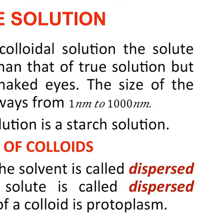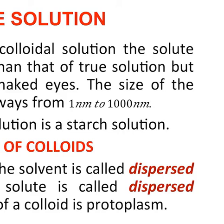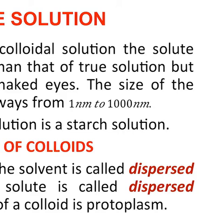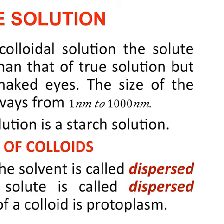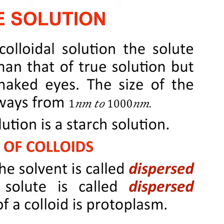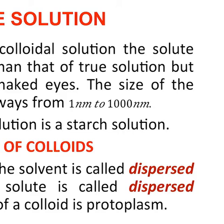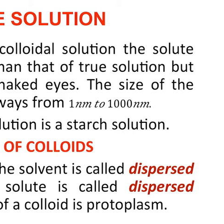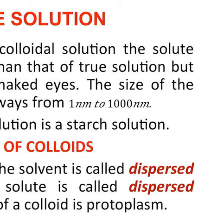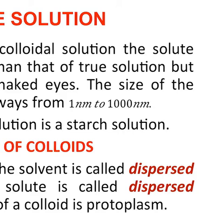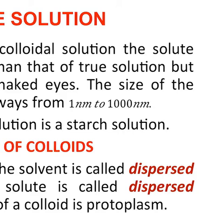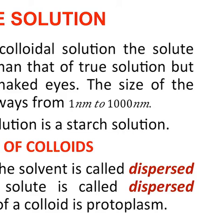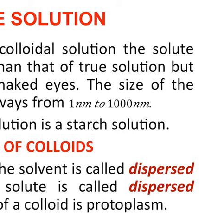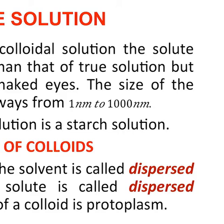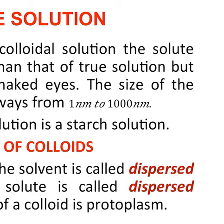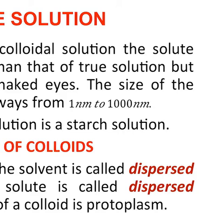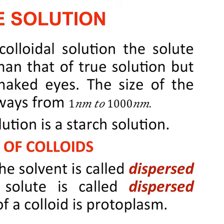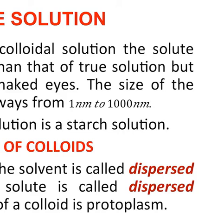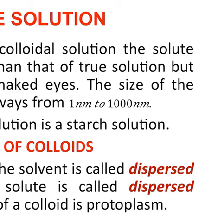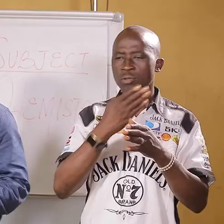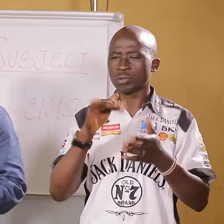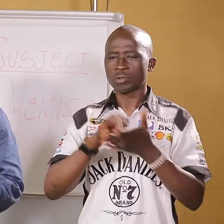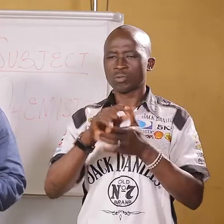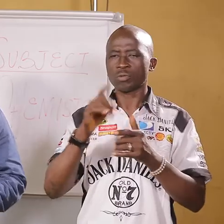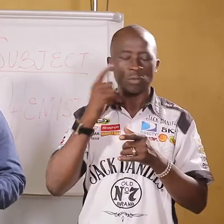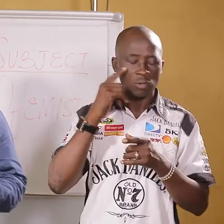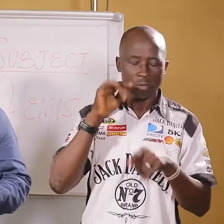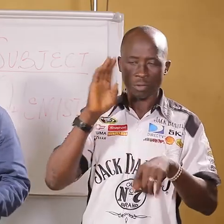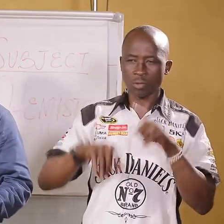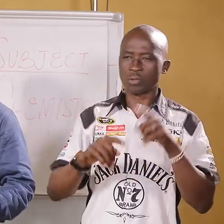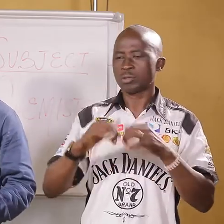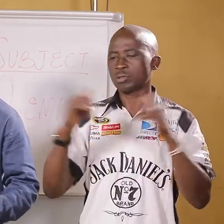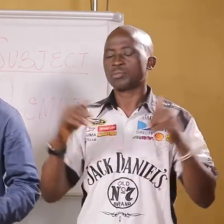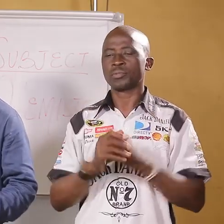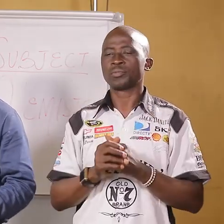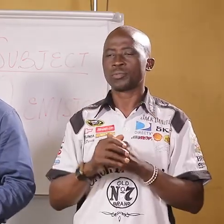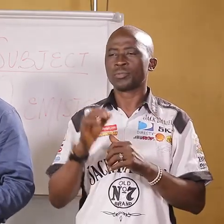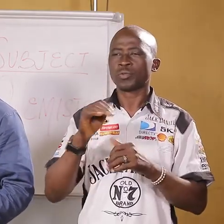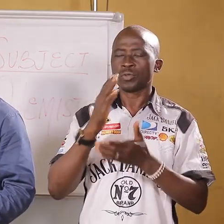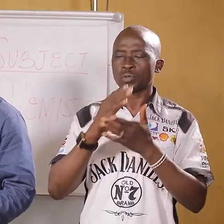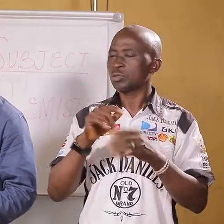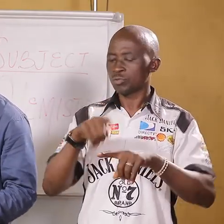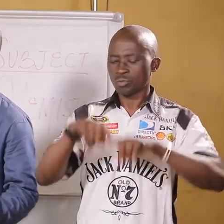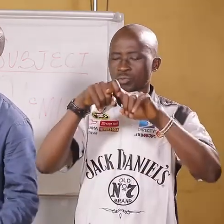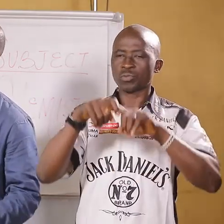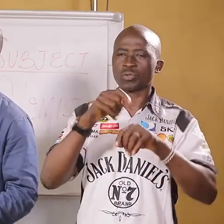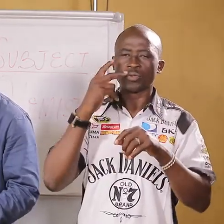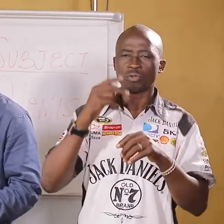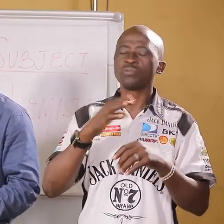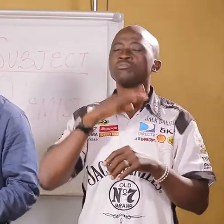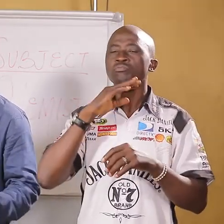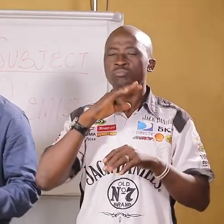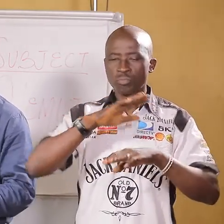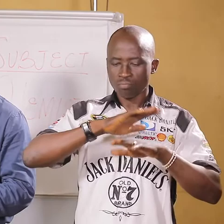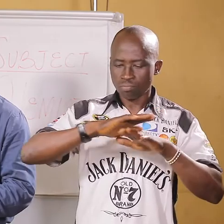solution, which your eyes cannot separate. But of course, suspension, you can see the particles floating on the solvent as well as